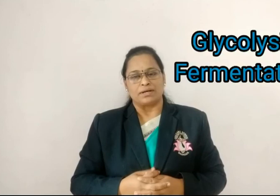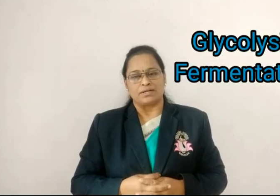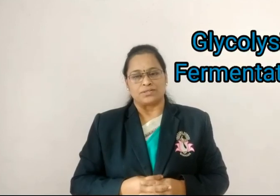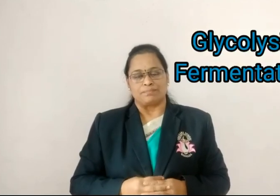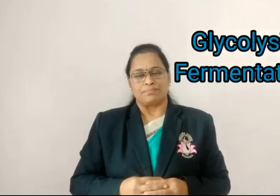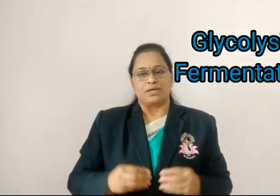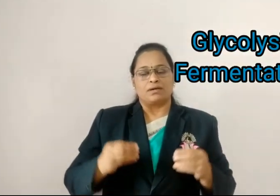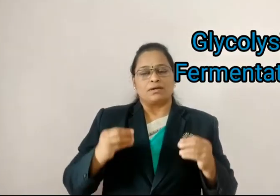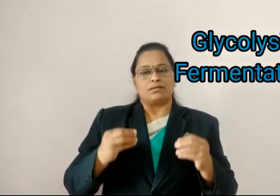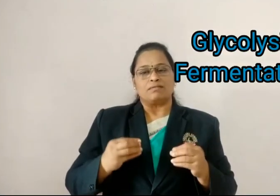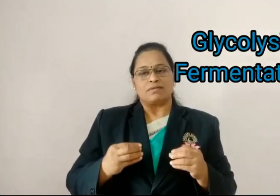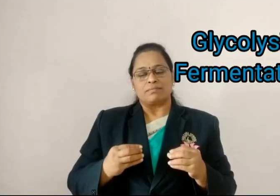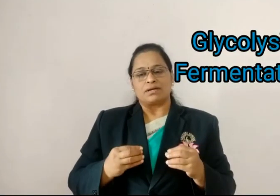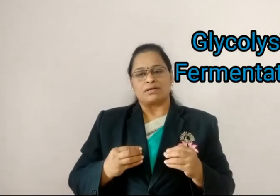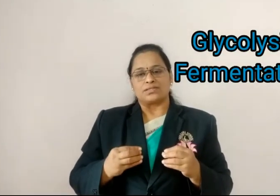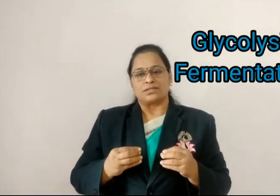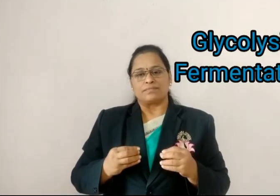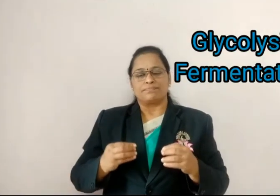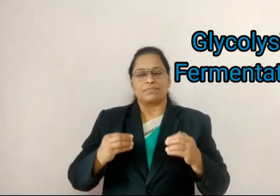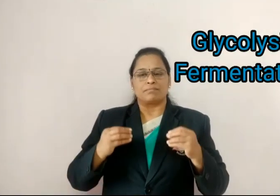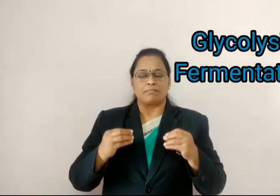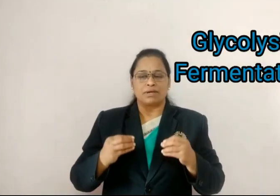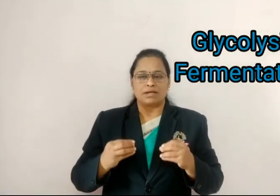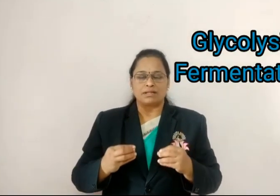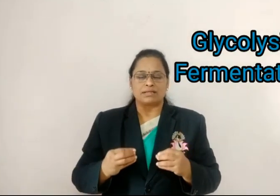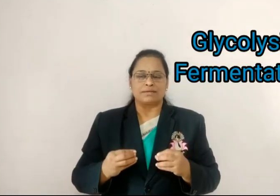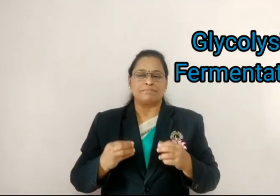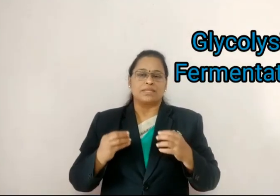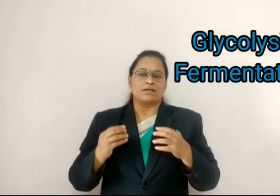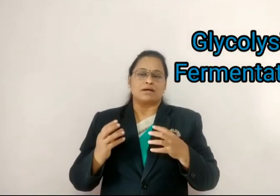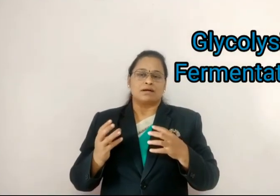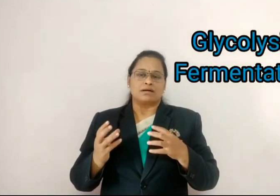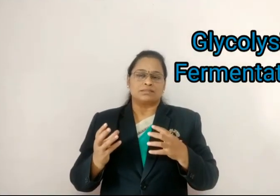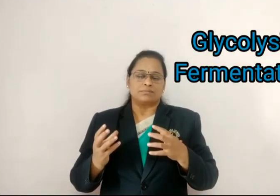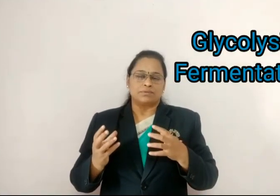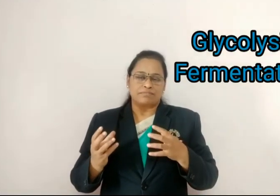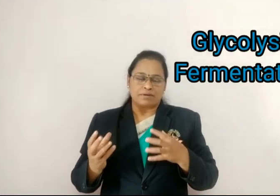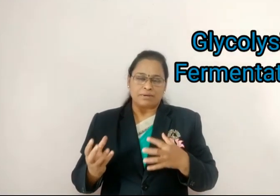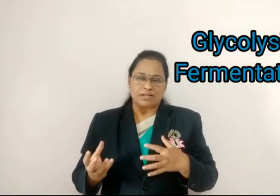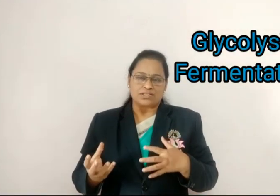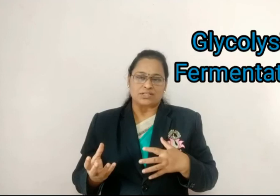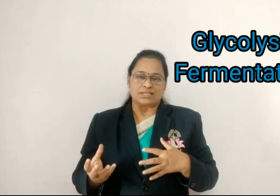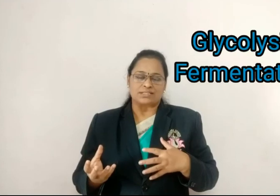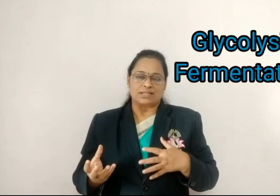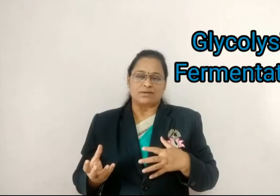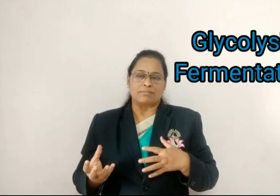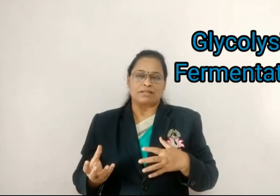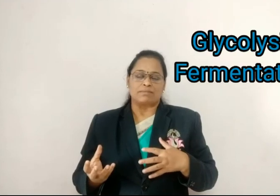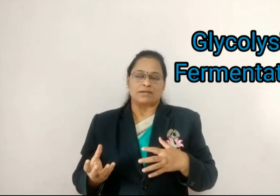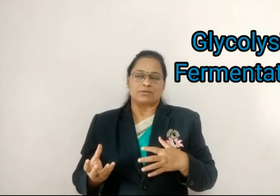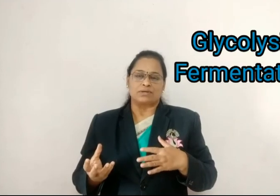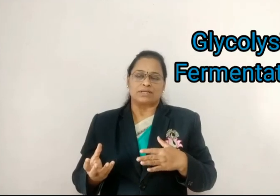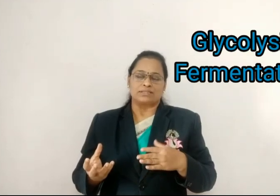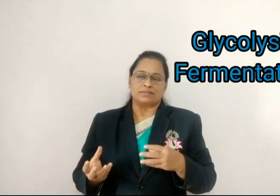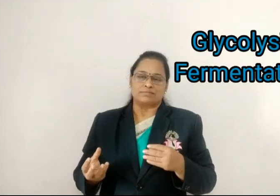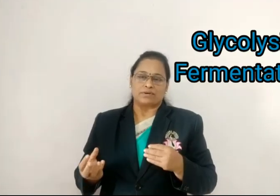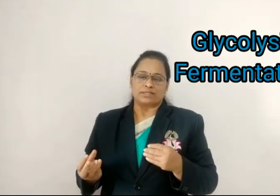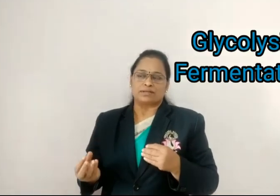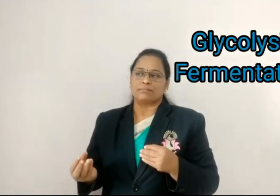fermentation. In the fermentation, mainly suppose the fermentation is carried out by the microorganism. For example,